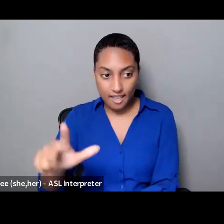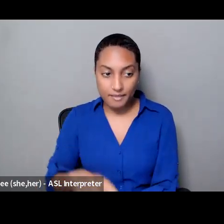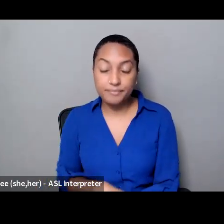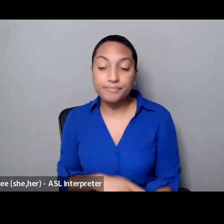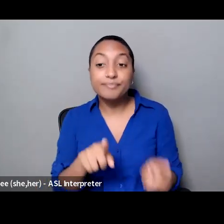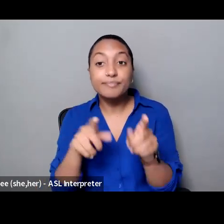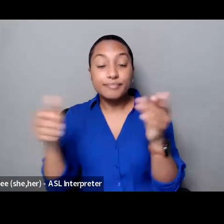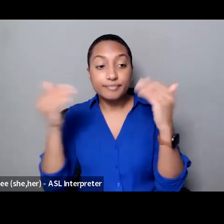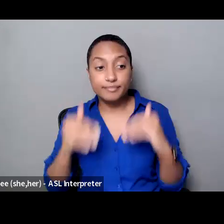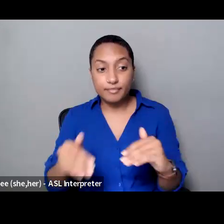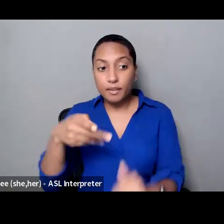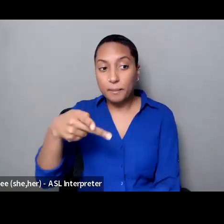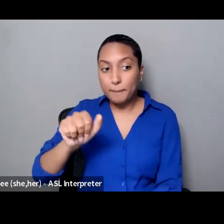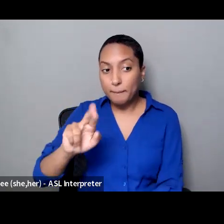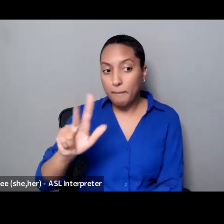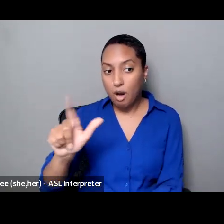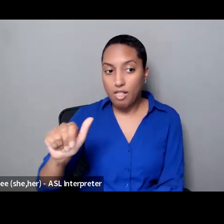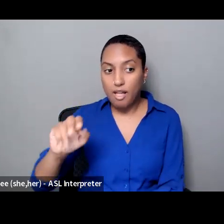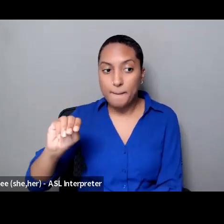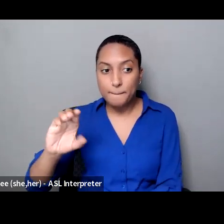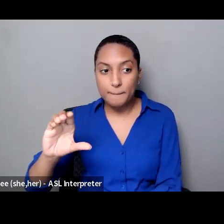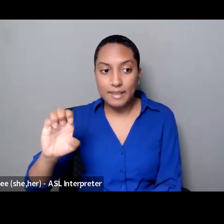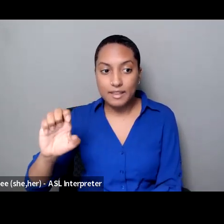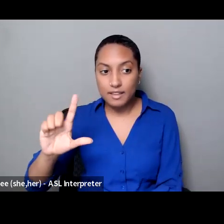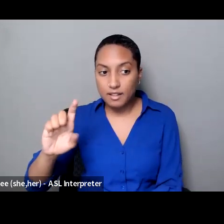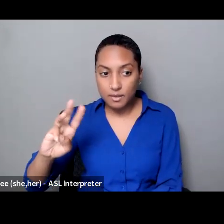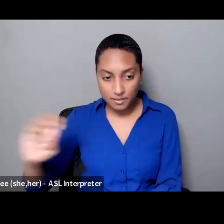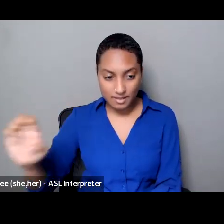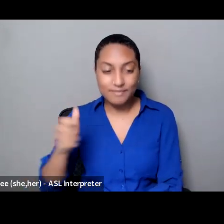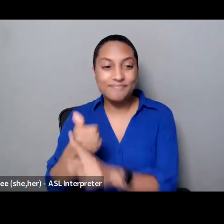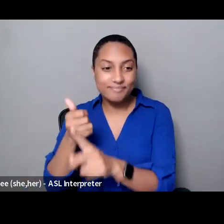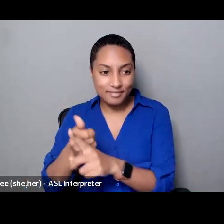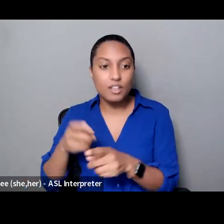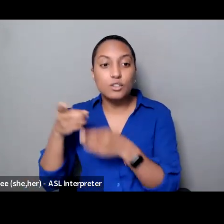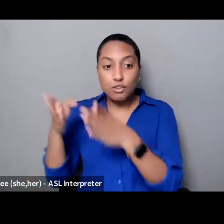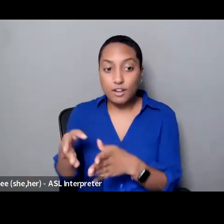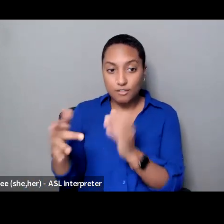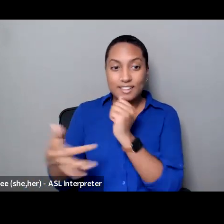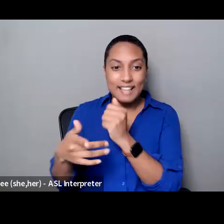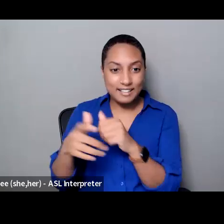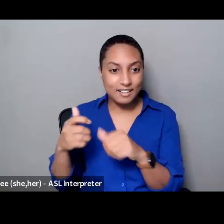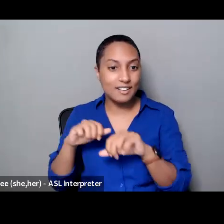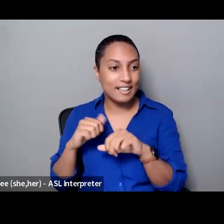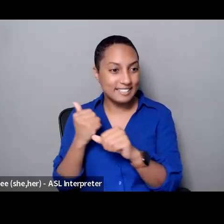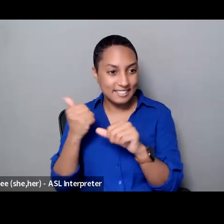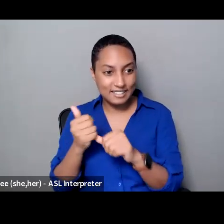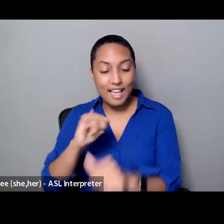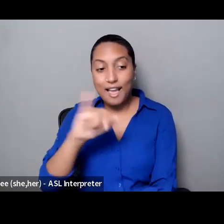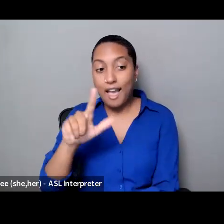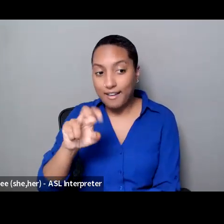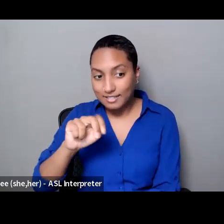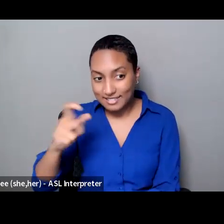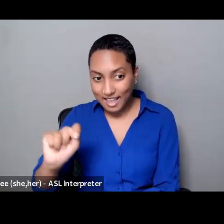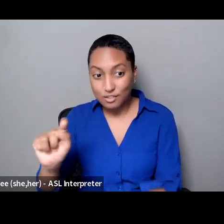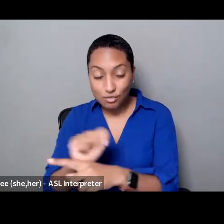Technical Assistance at the ILNet Training and Technical Assistance Center for Independent Living at ILRU. She's also the co-founder